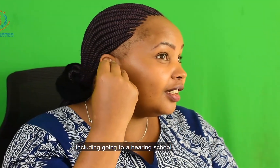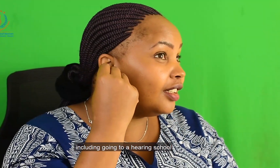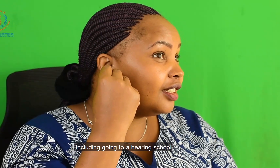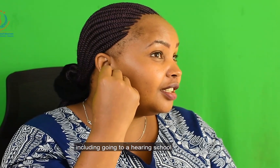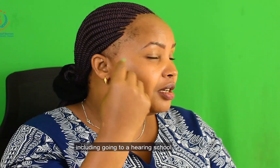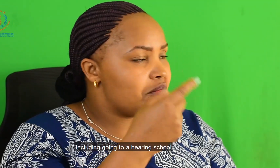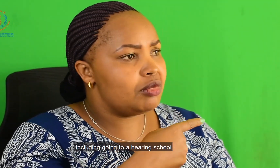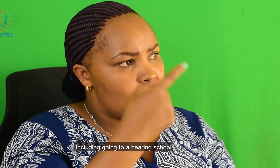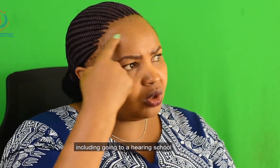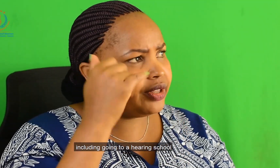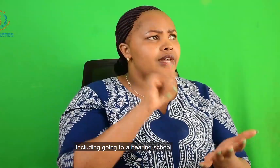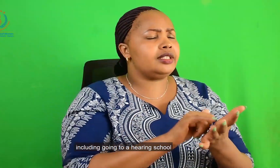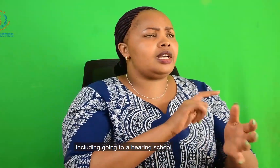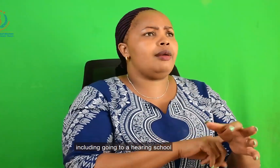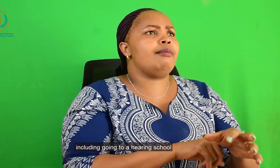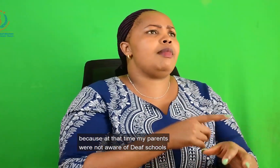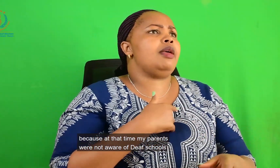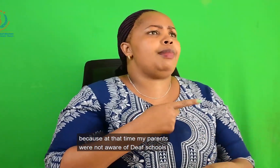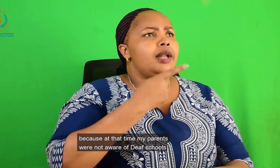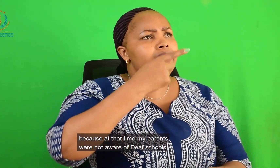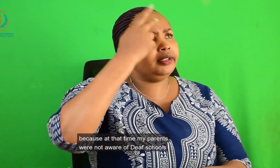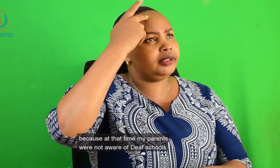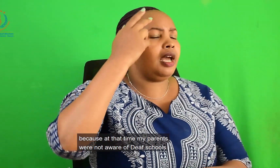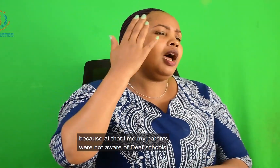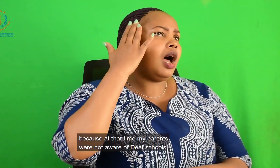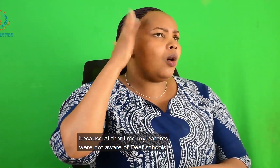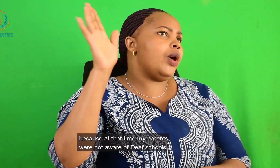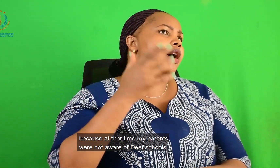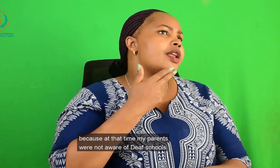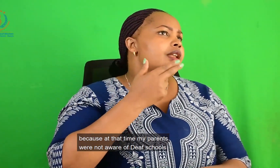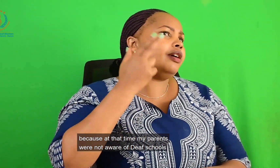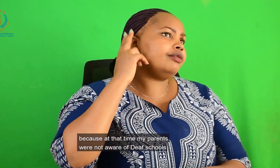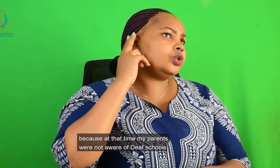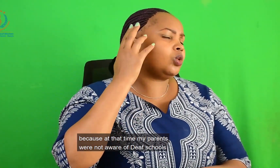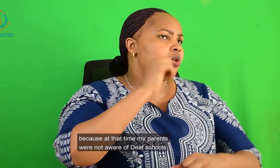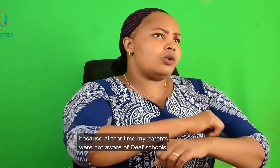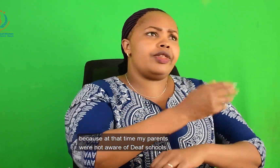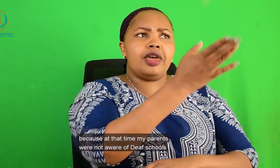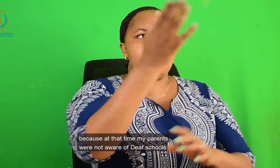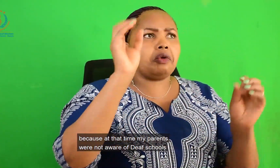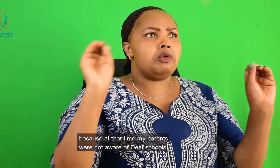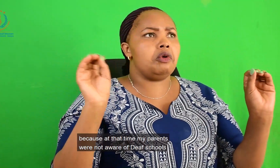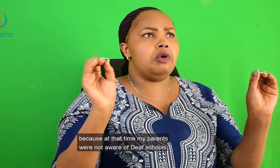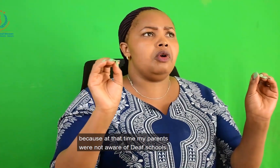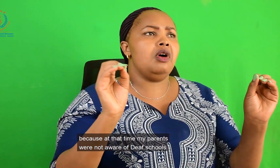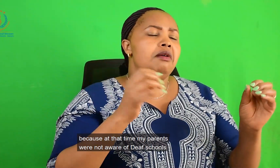hearing school, because at that time my parents were not aware of any deaf schools.